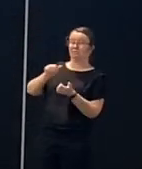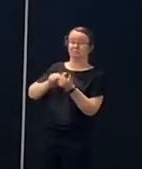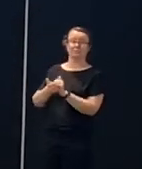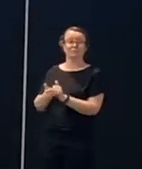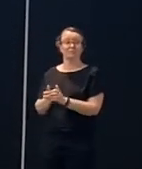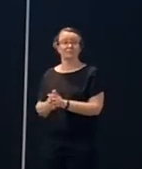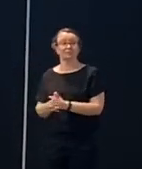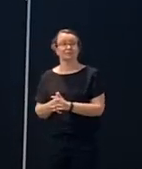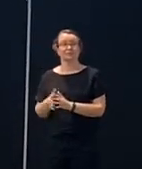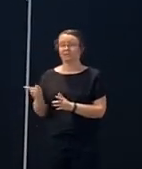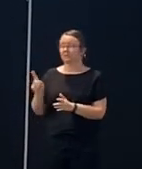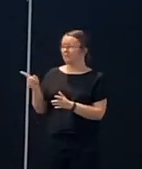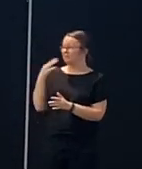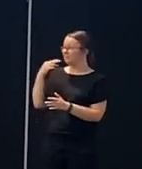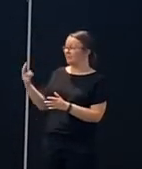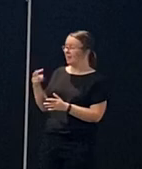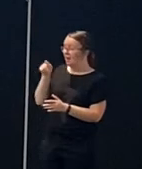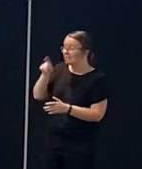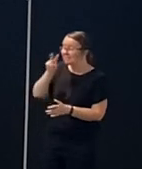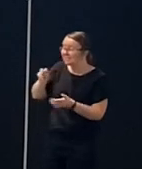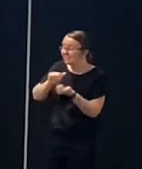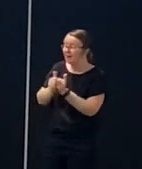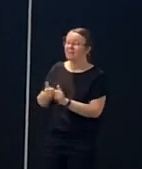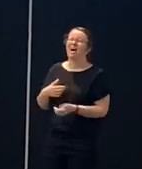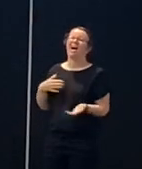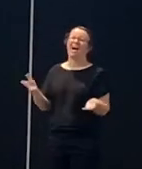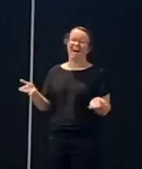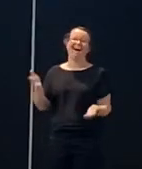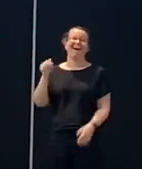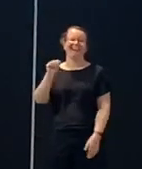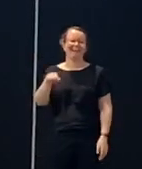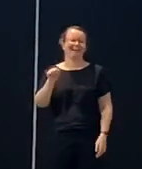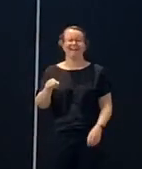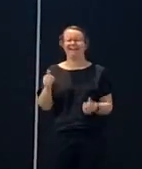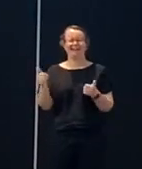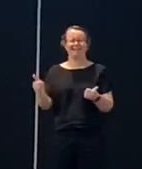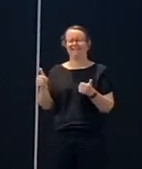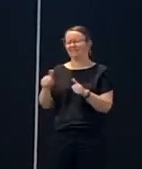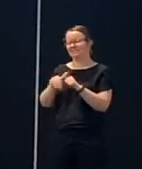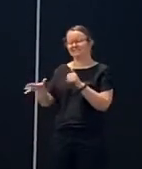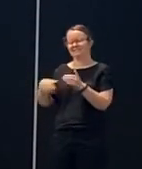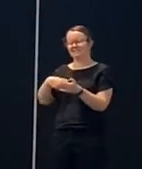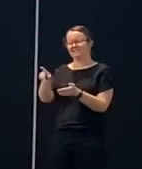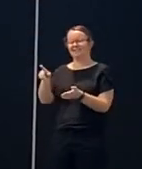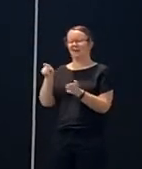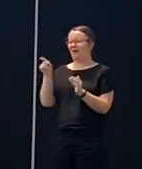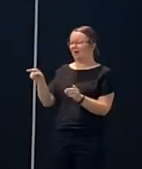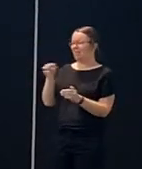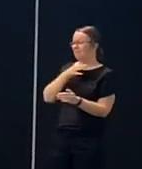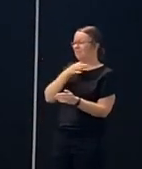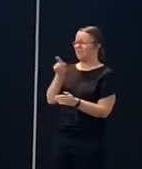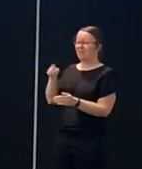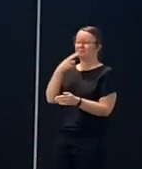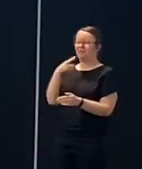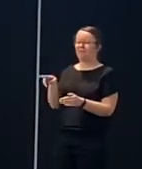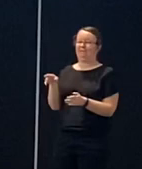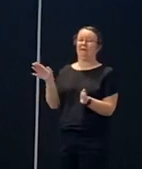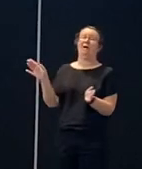game? I'm like, oh yeah, that was, oh, it was a kick. Oh, that ref, they need to go to prison.